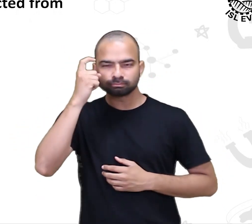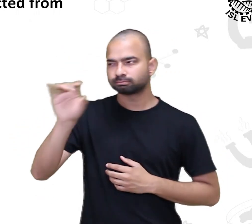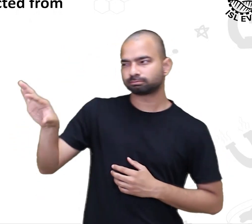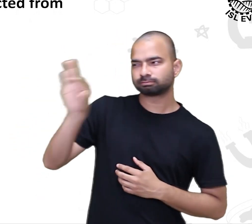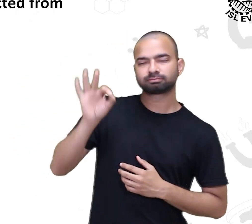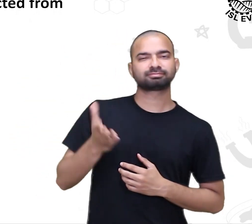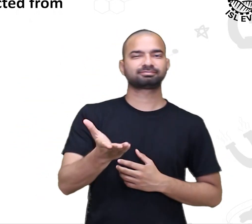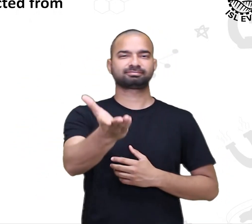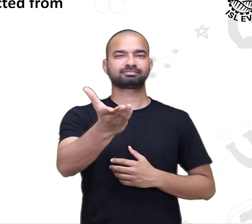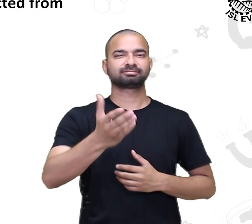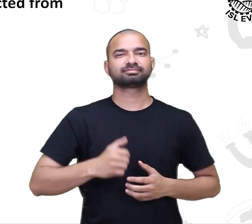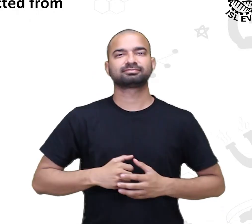Select your answer.